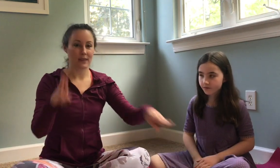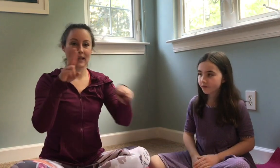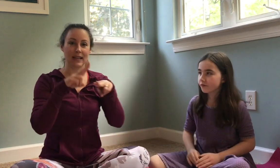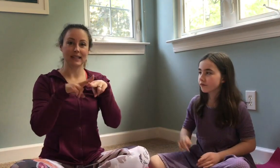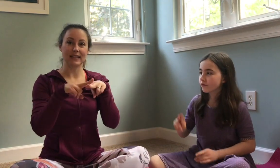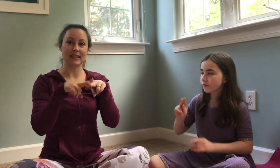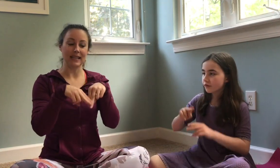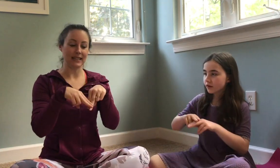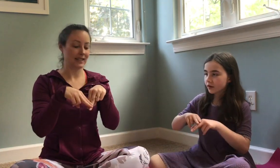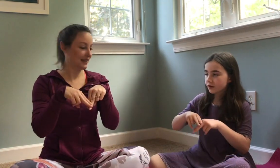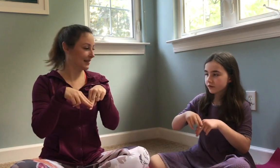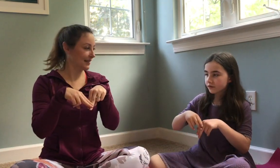Sit.